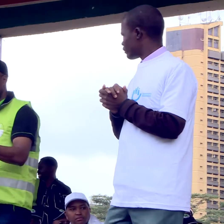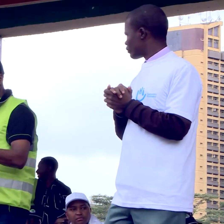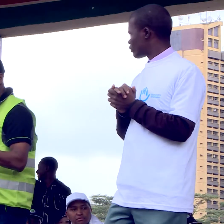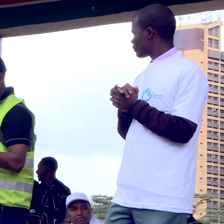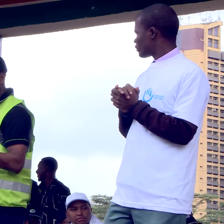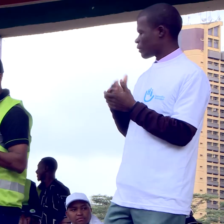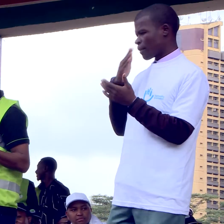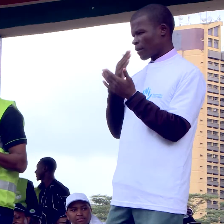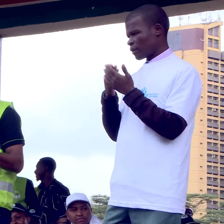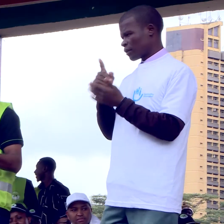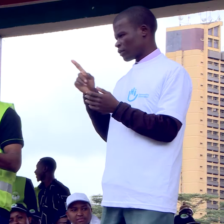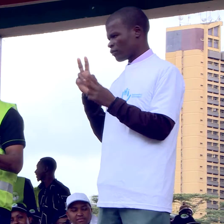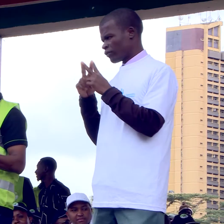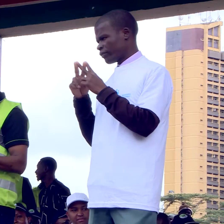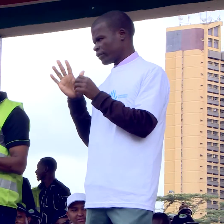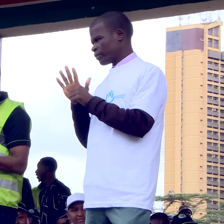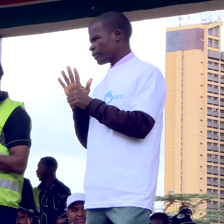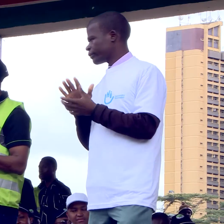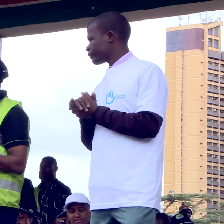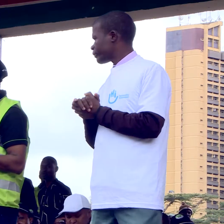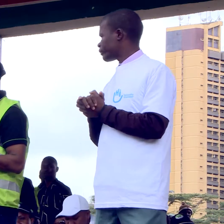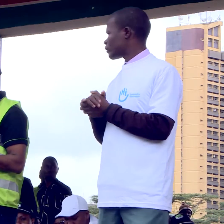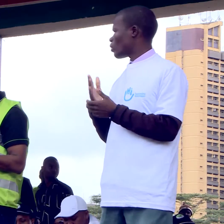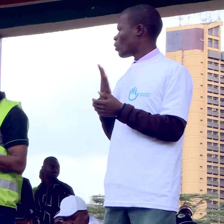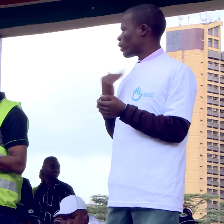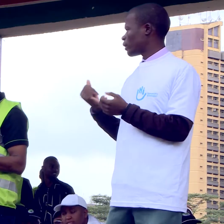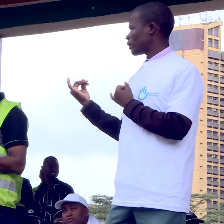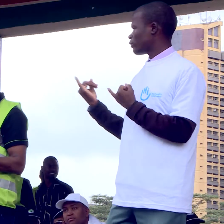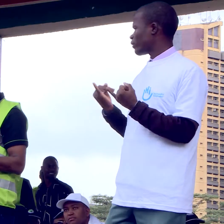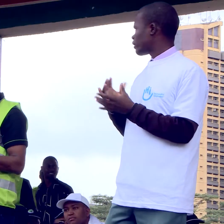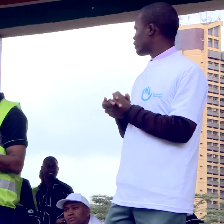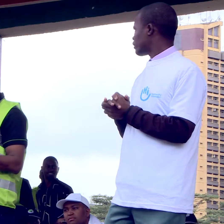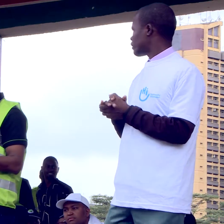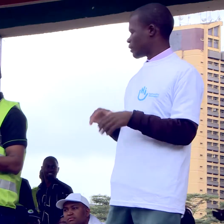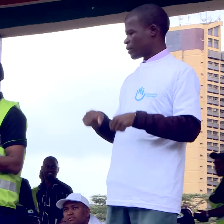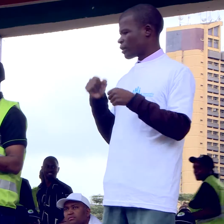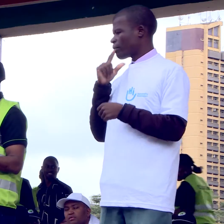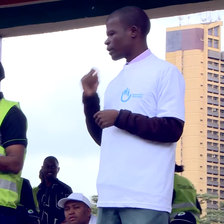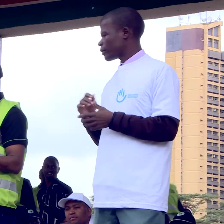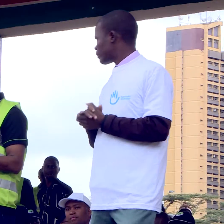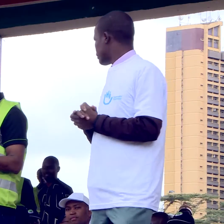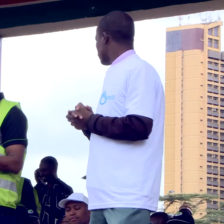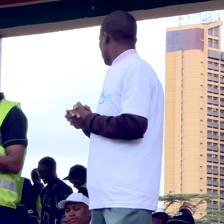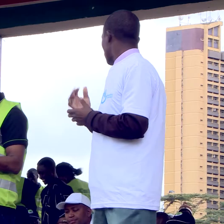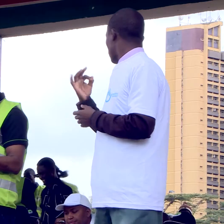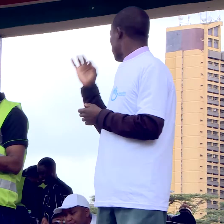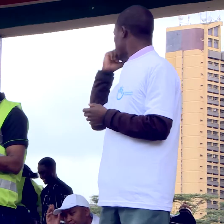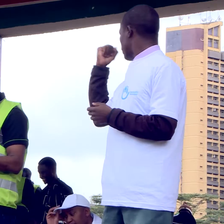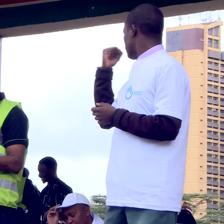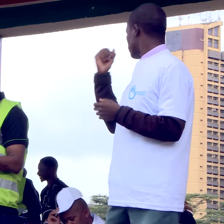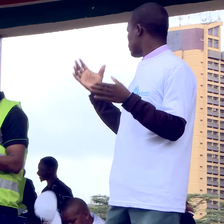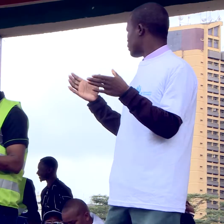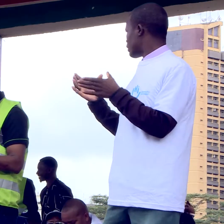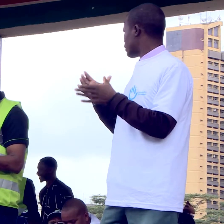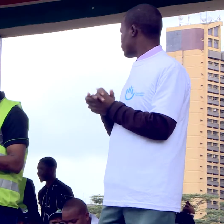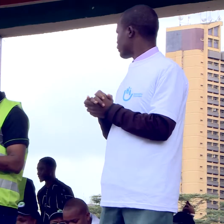Thank you very much. I now want to invite the chairperson of the political party liaison